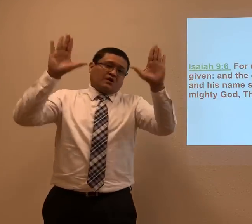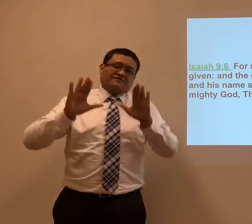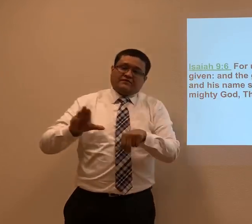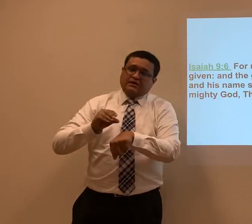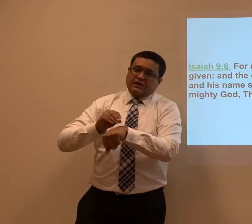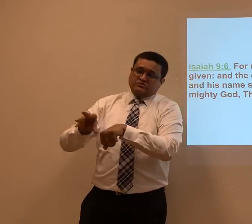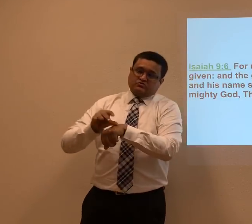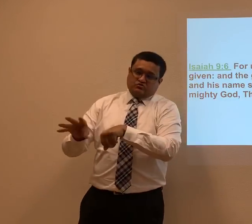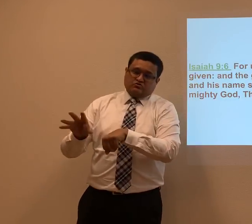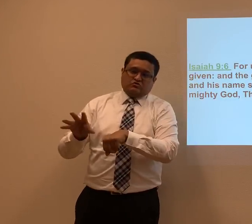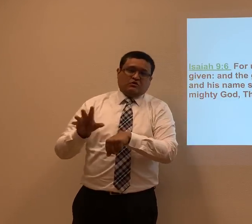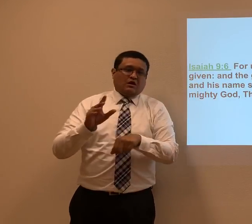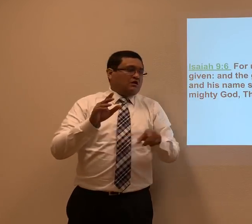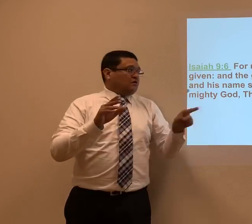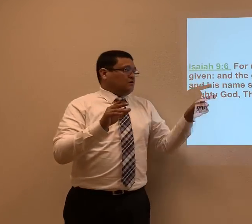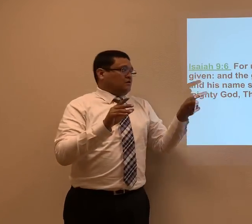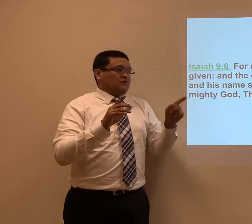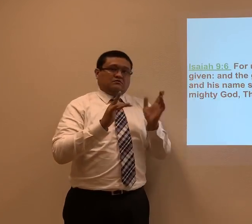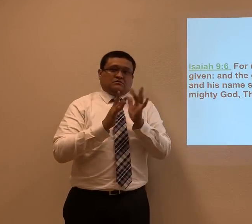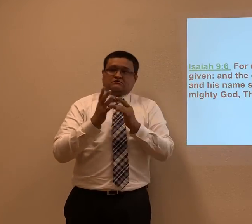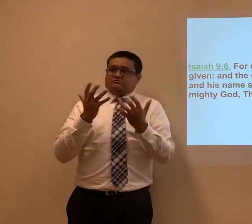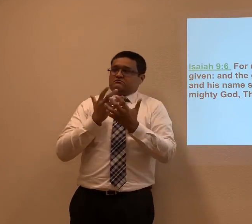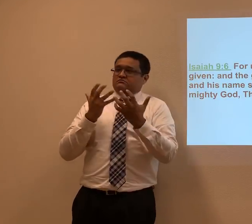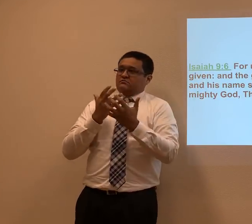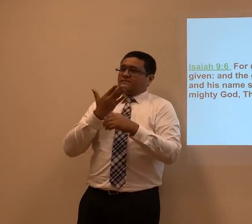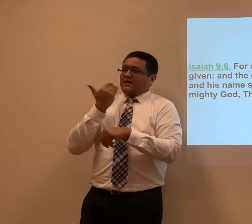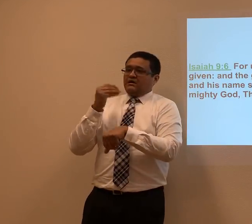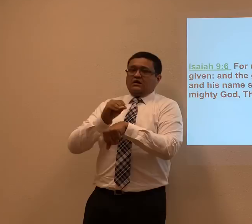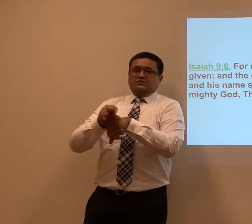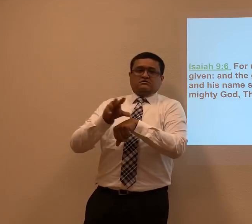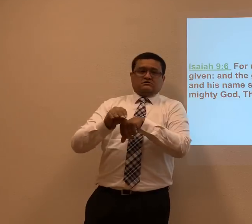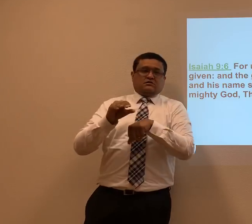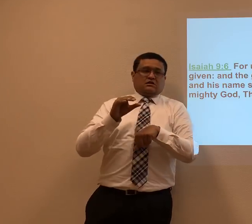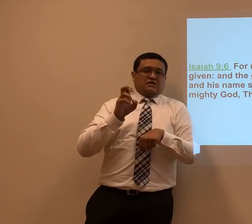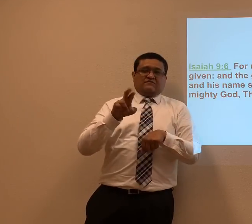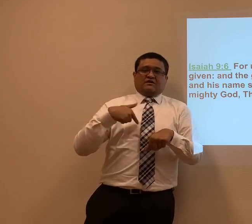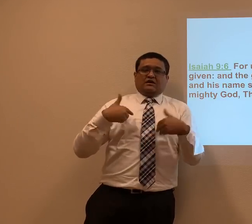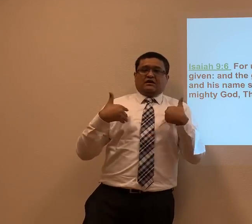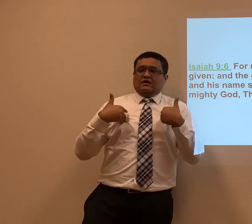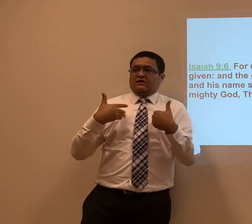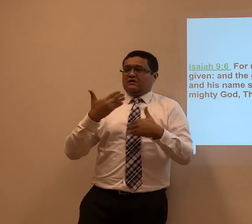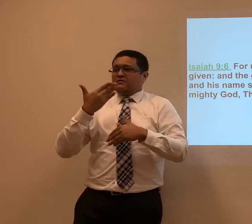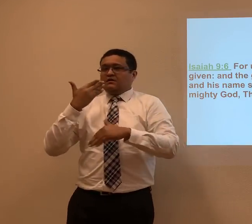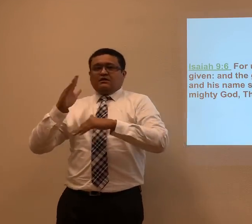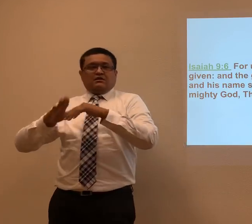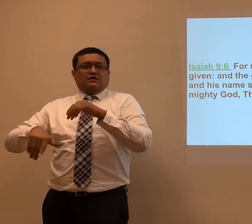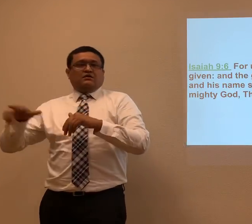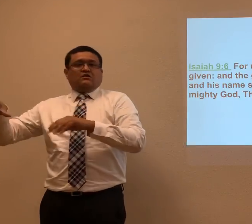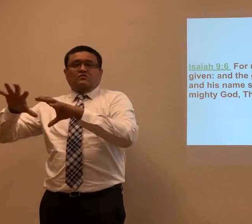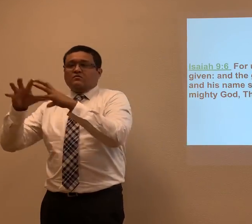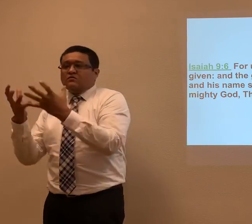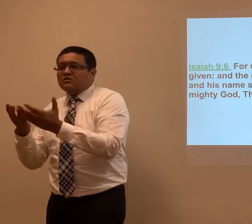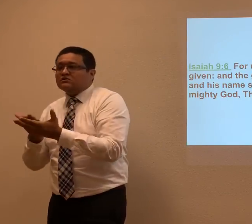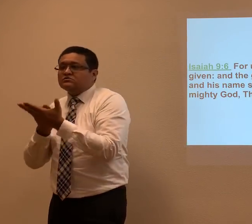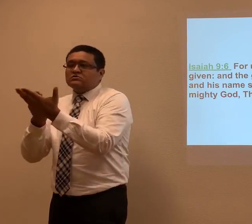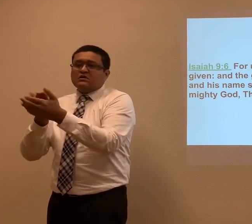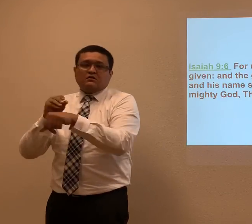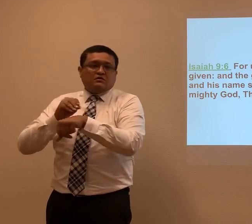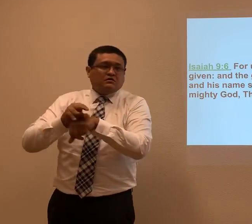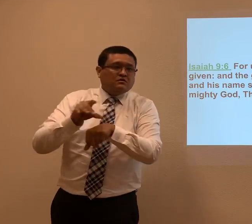Jesus is wonderful. He's the wonderful counselor. He's the best counselor we'll ever have. He's better than any